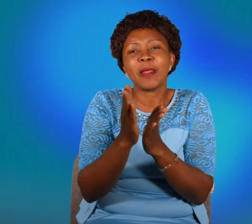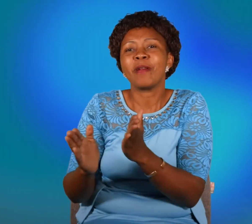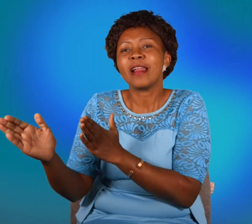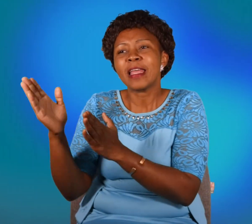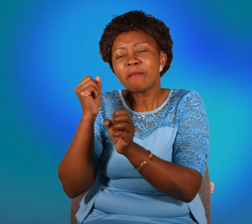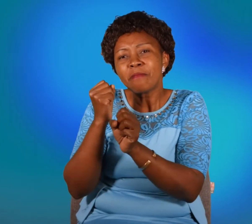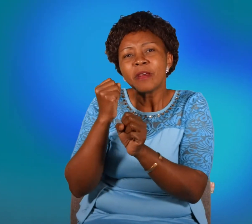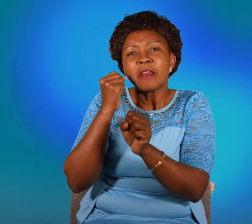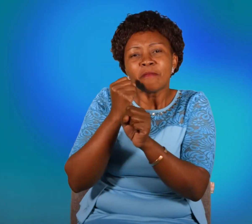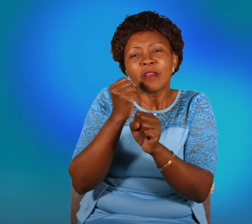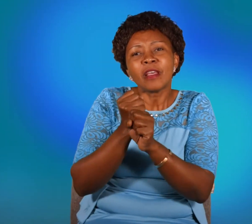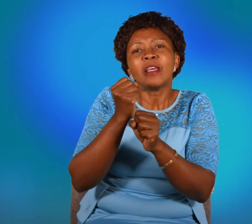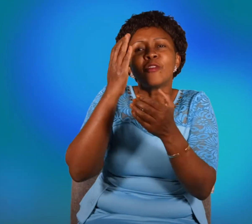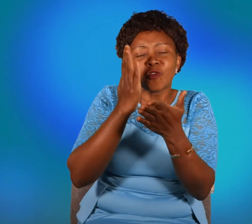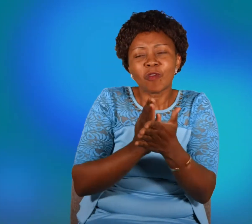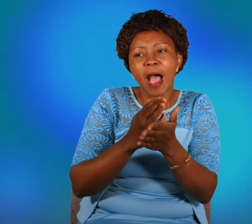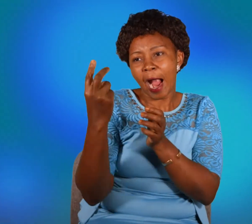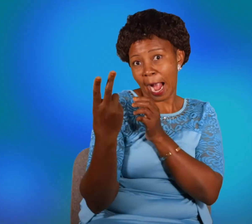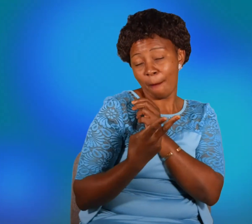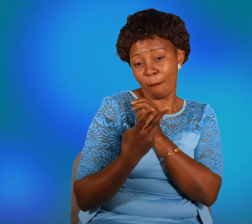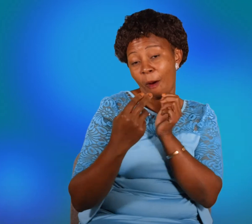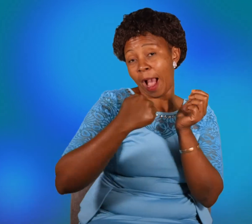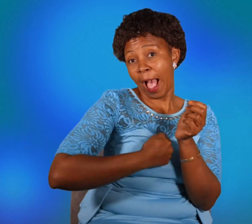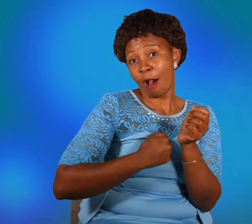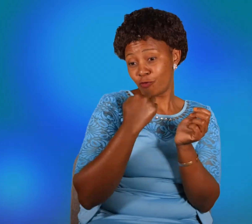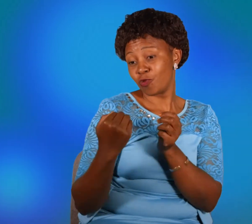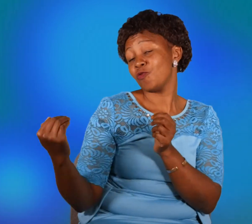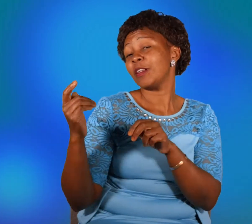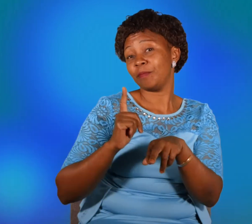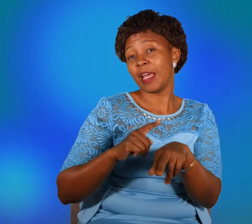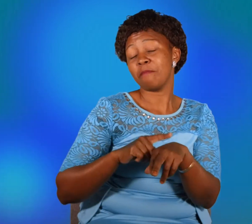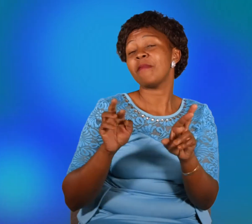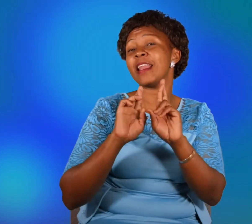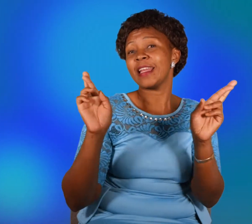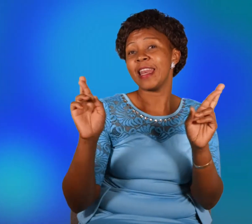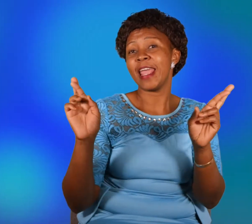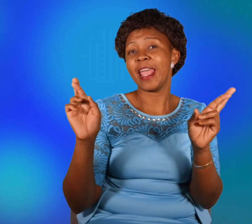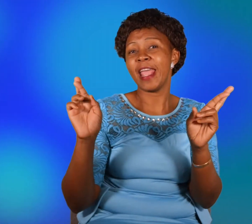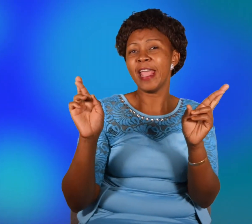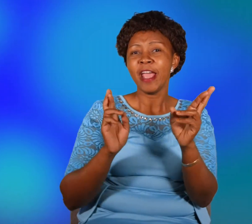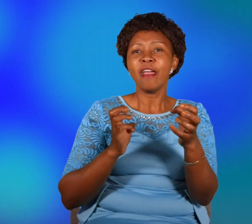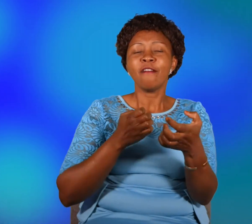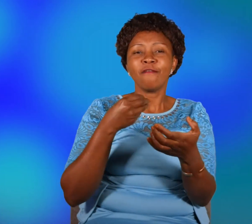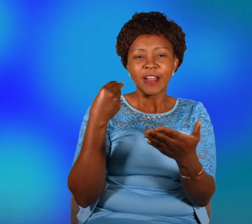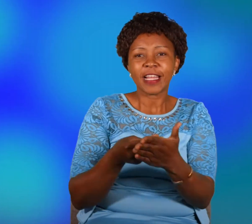an individual or a couple have children when they are ready, financially, mentally,